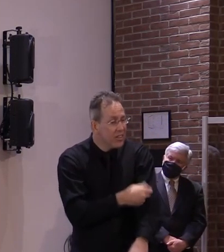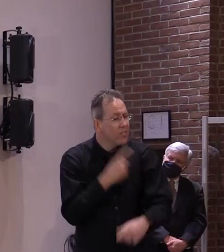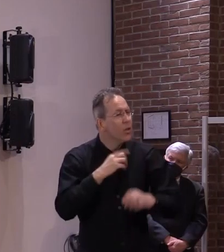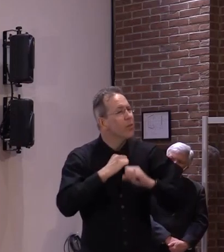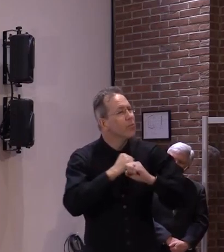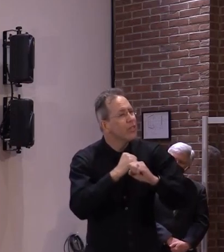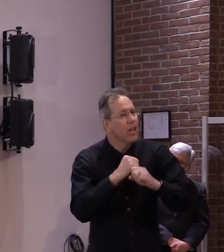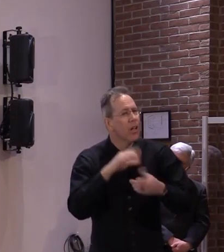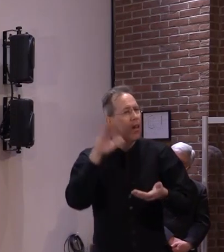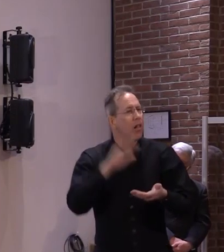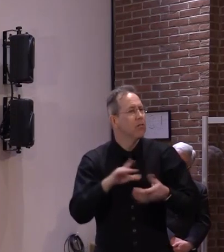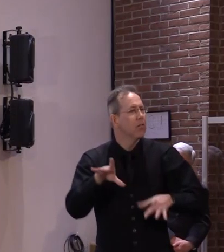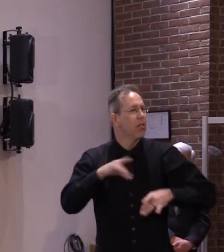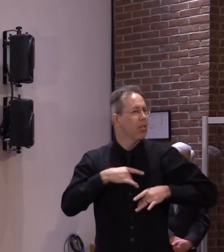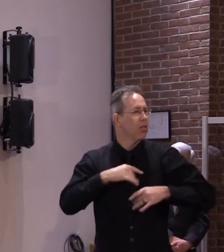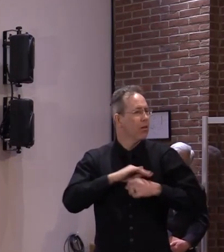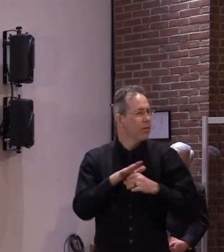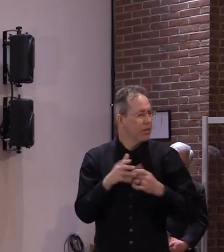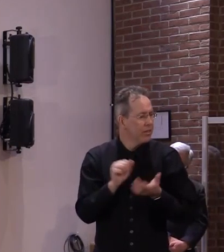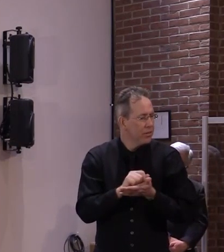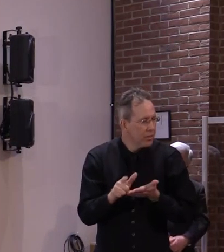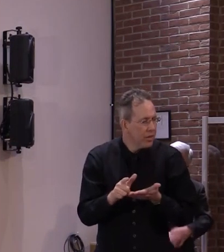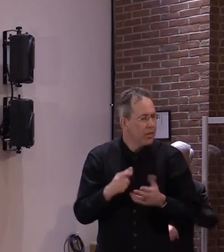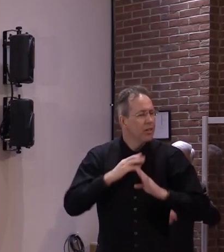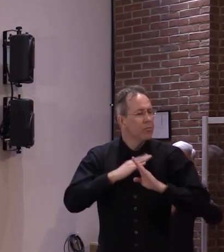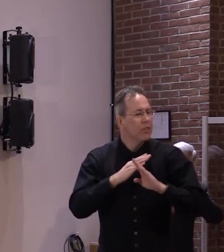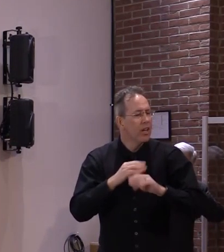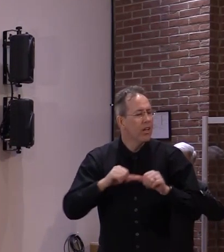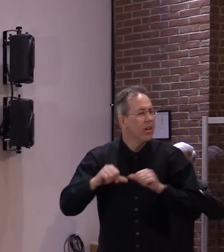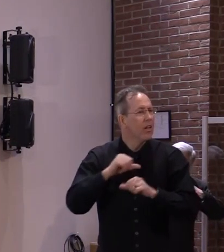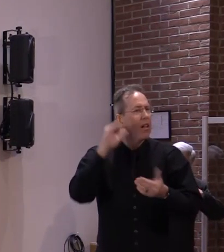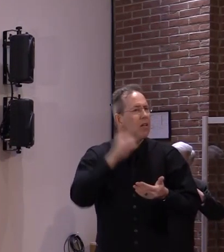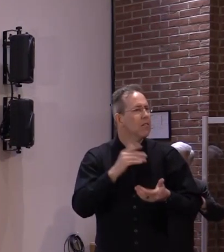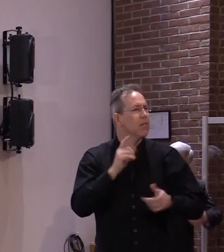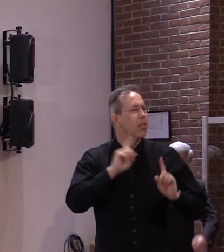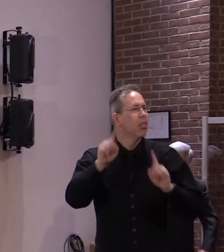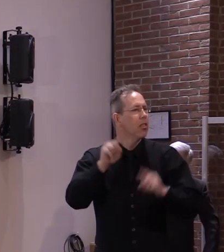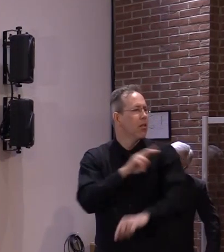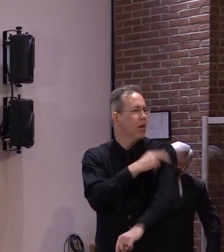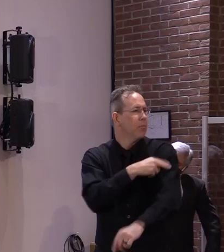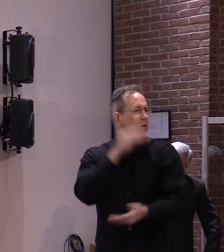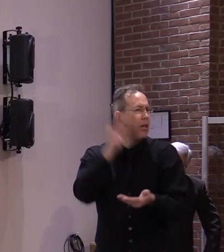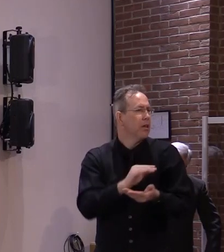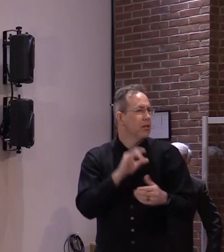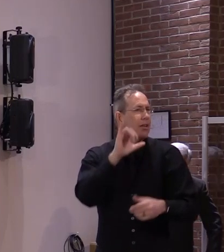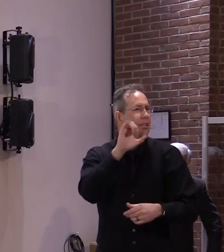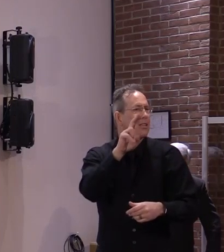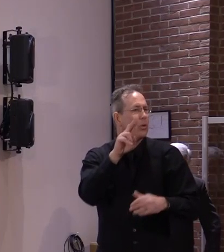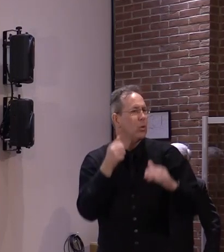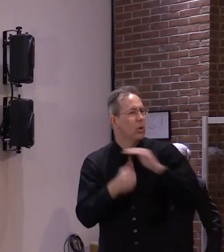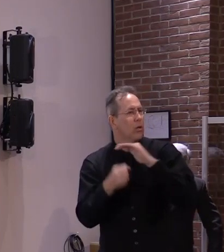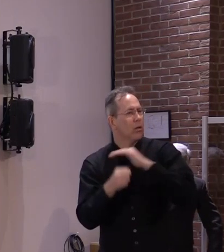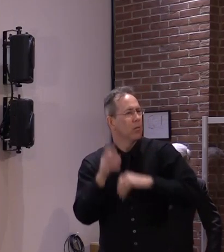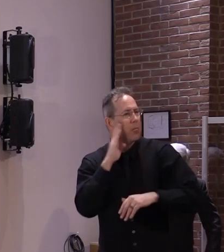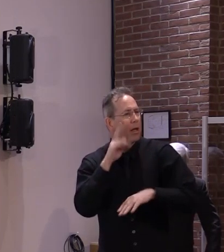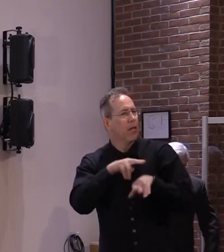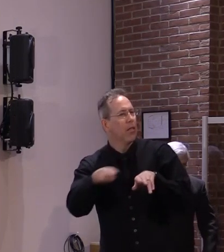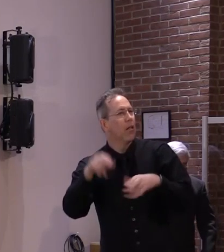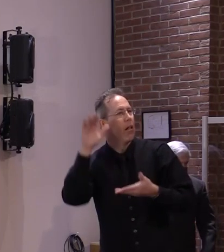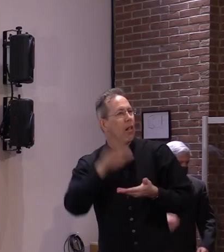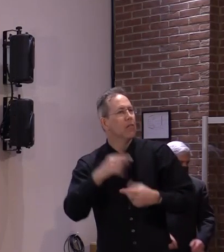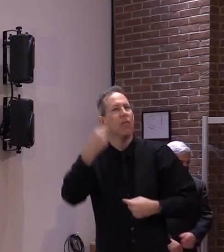able to message that far more effectively when it actually goes through the approval process and makes it to the finish line, and